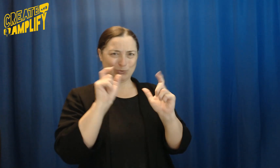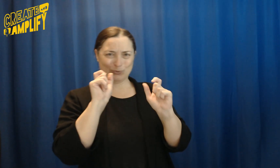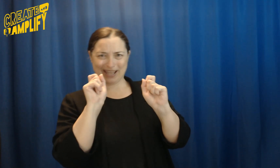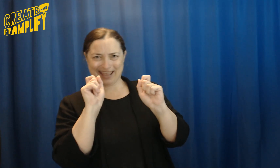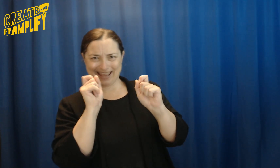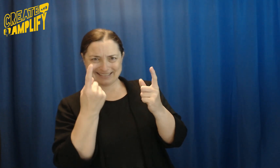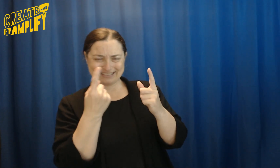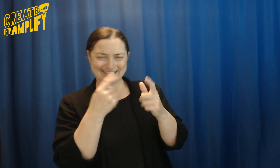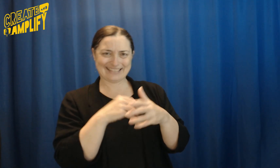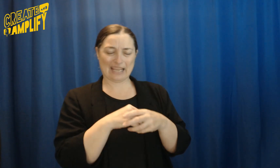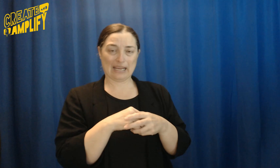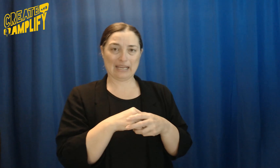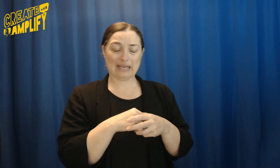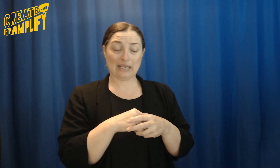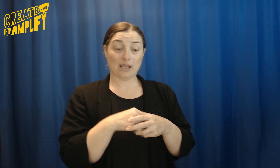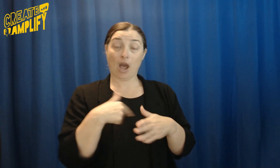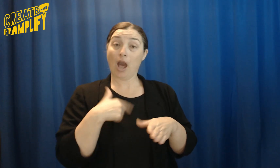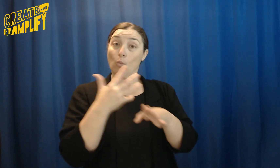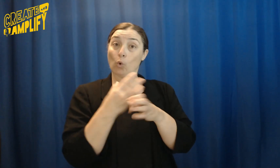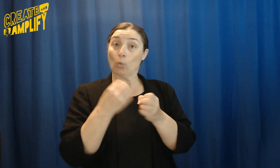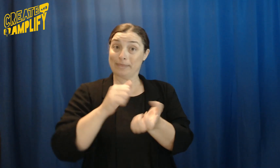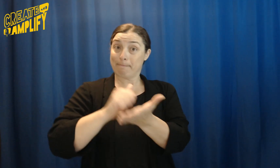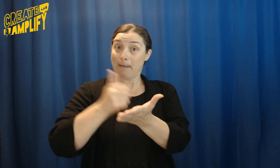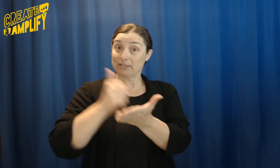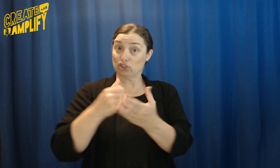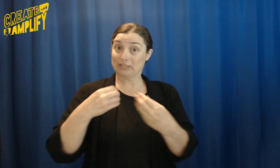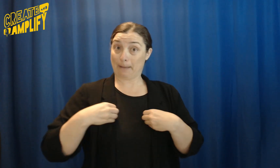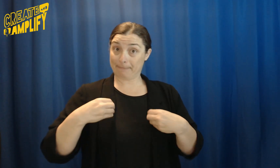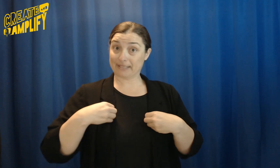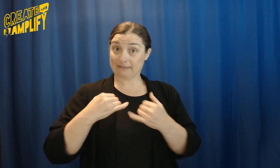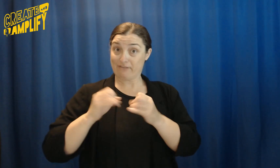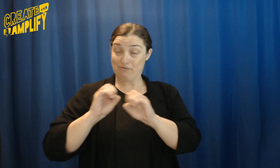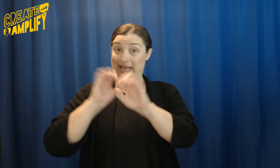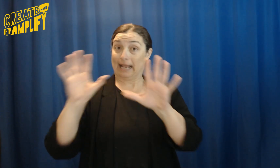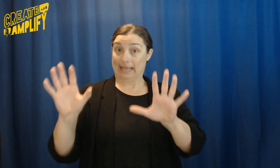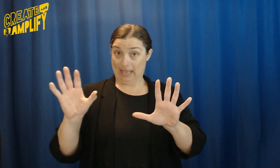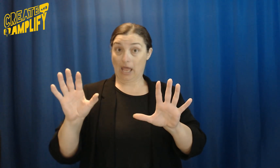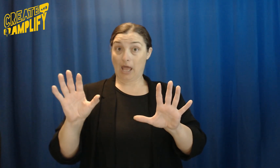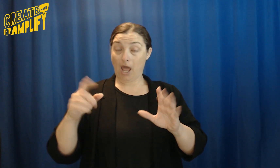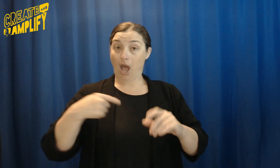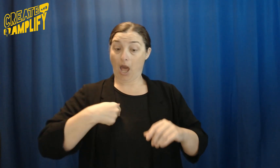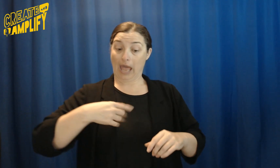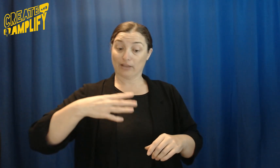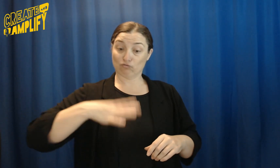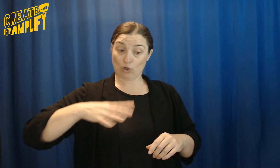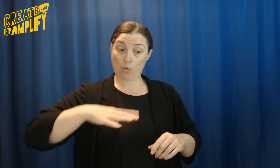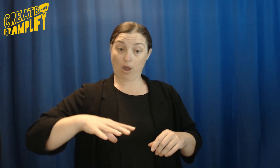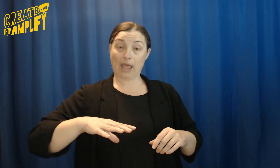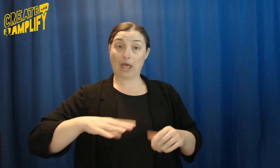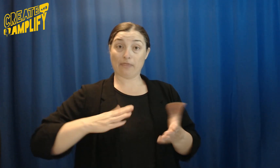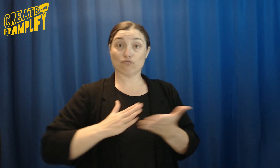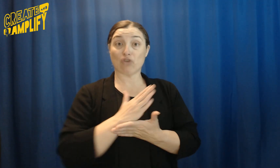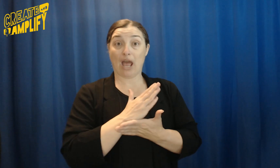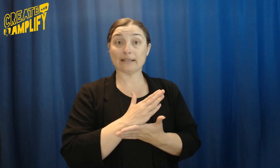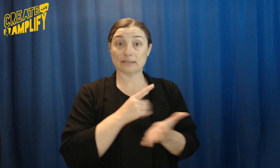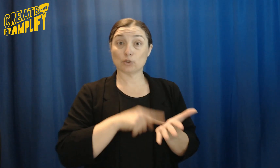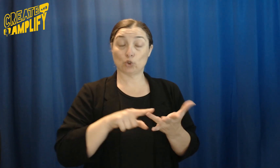very clear when I'm working with a publisher that I require the rights to make an audiobook if it's